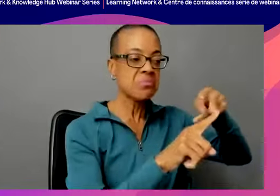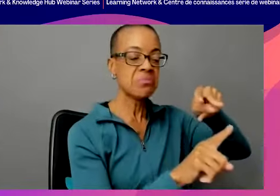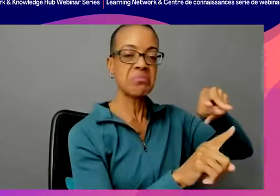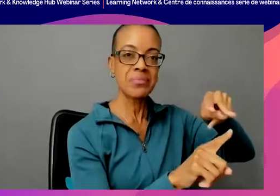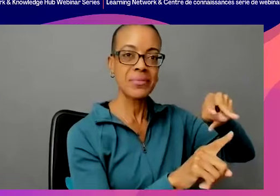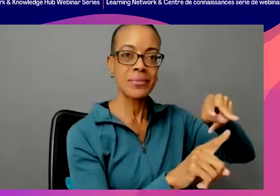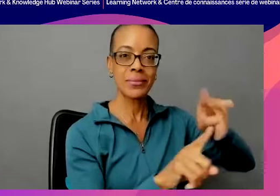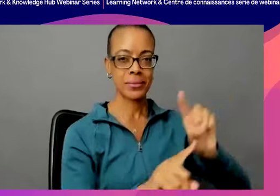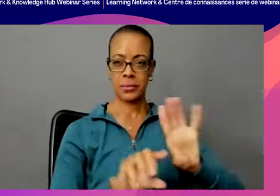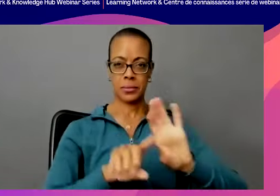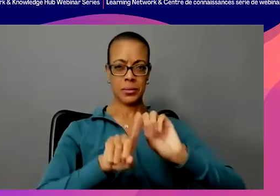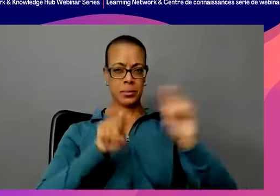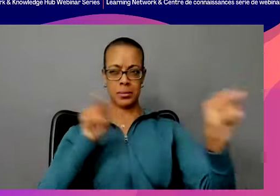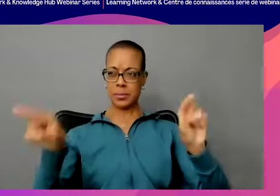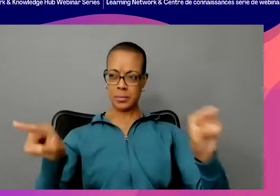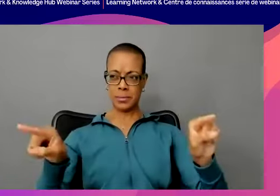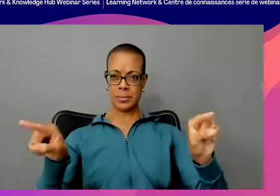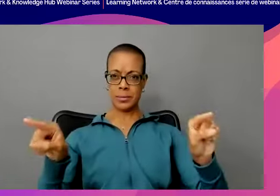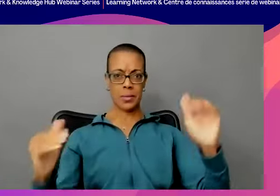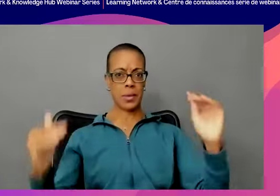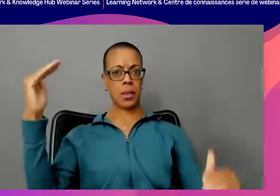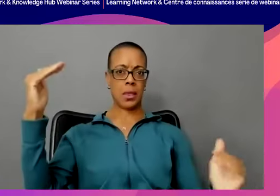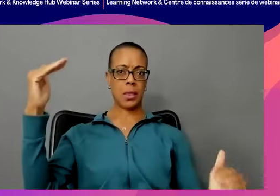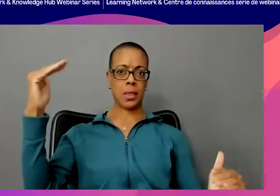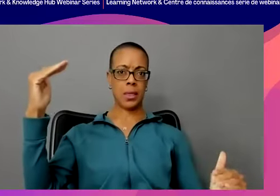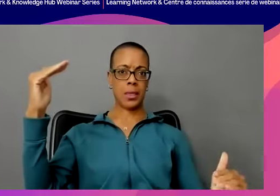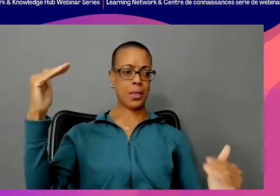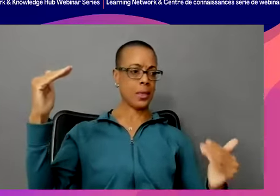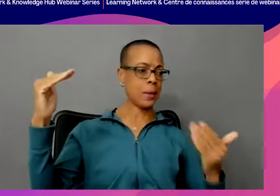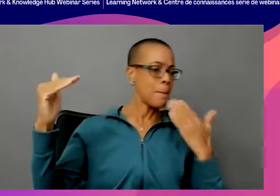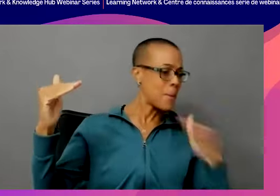viewed potentially so differently in our society?